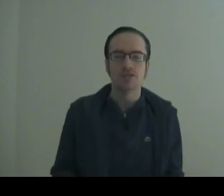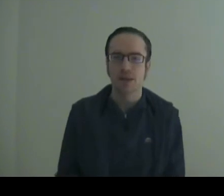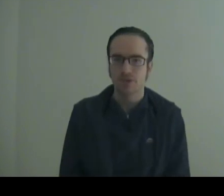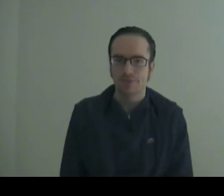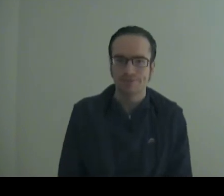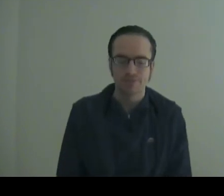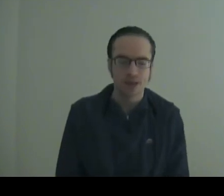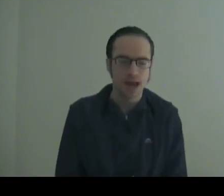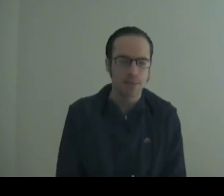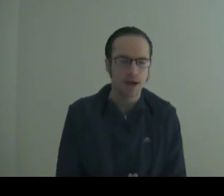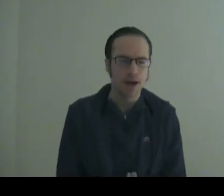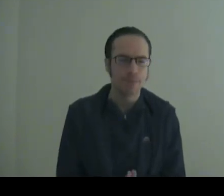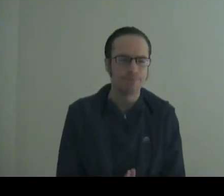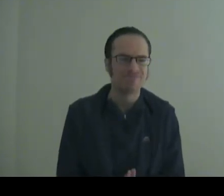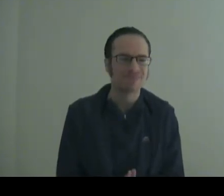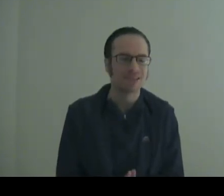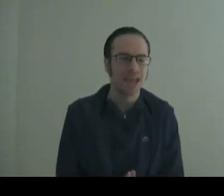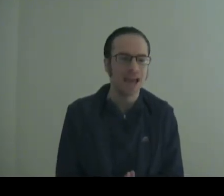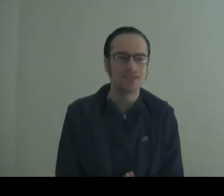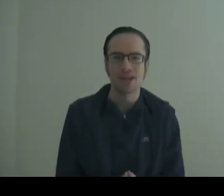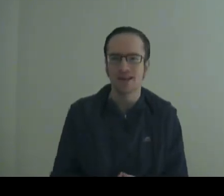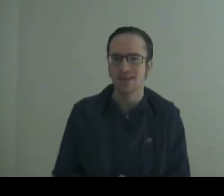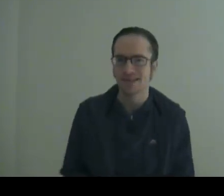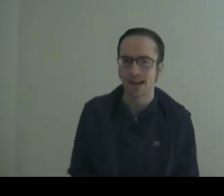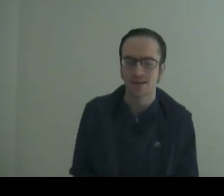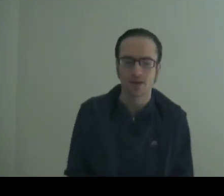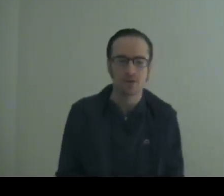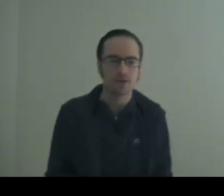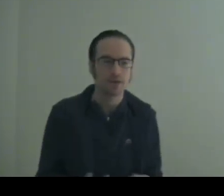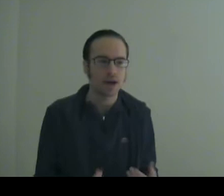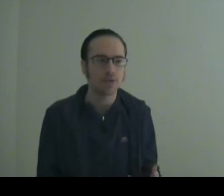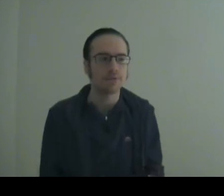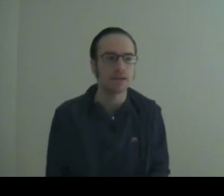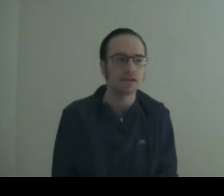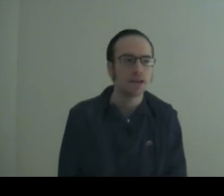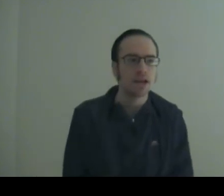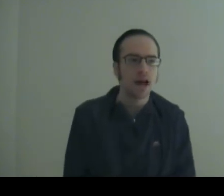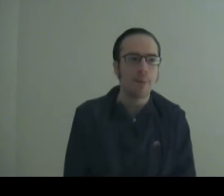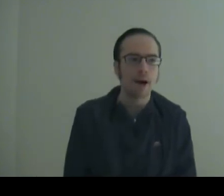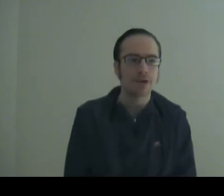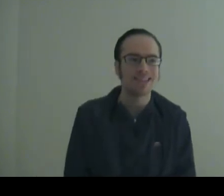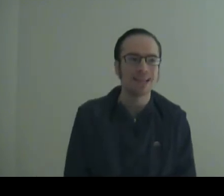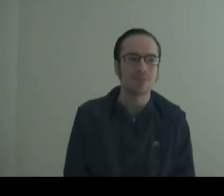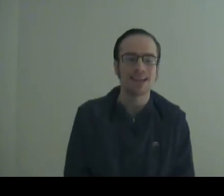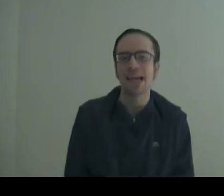concept, I'm as yet undecided on how I feel about its